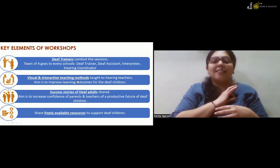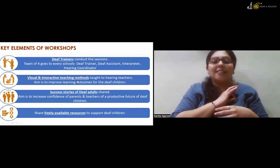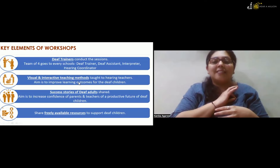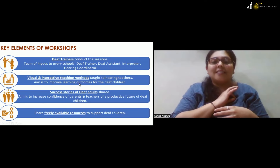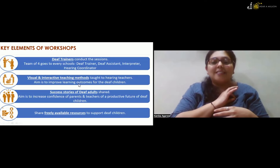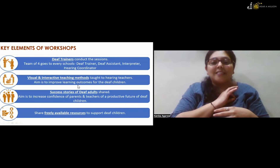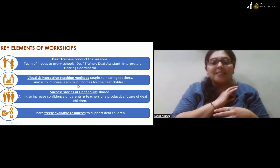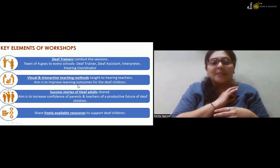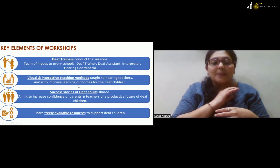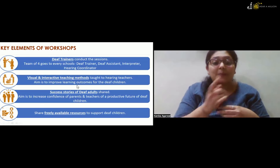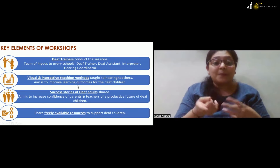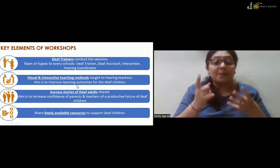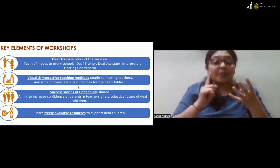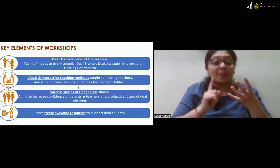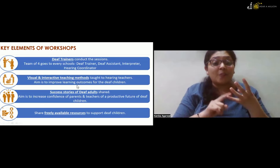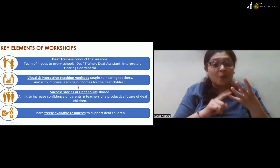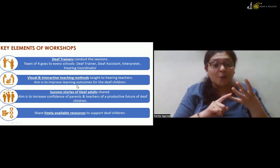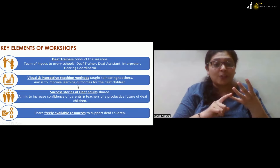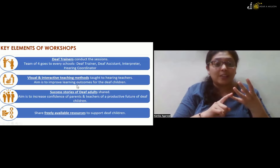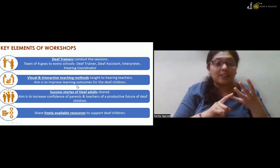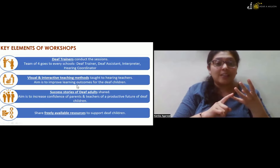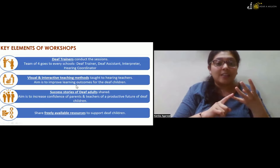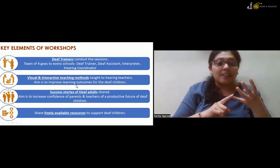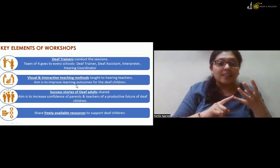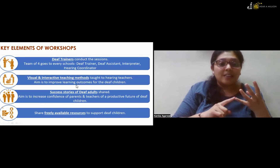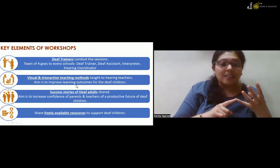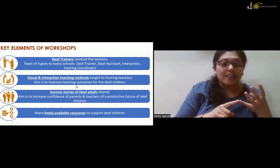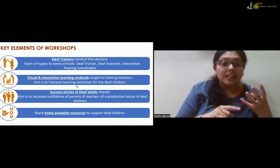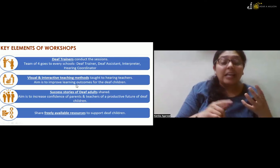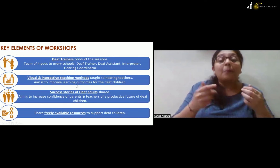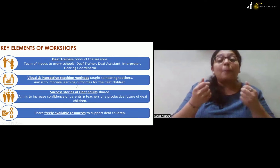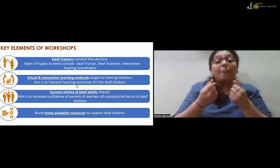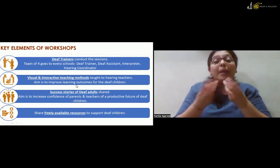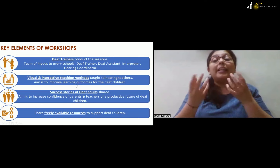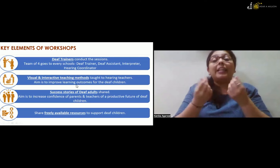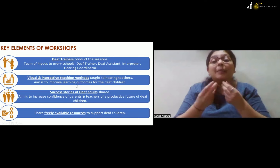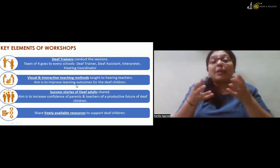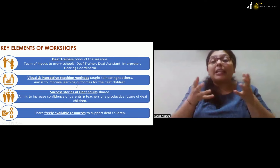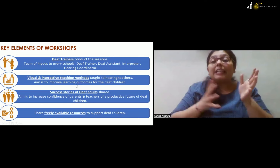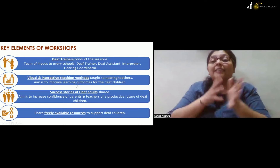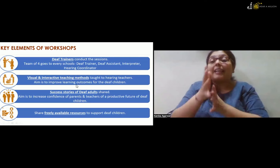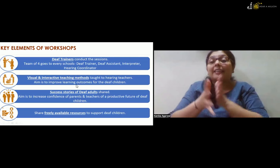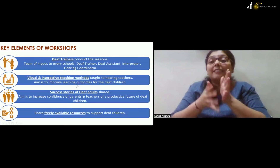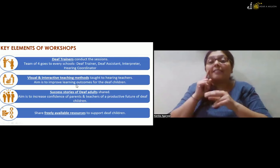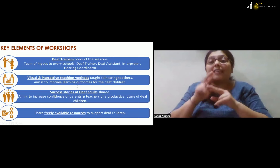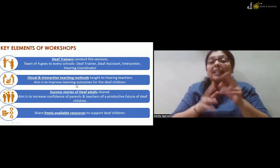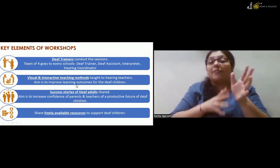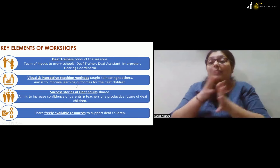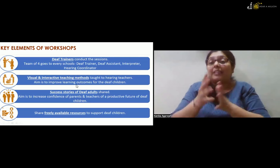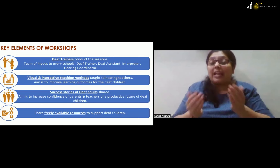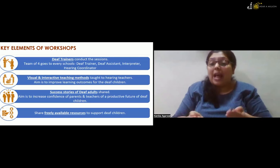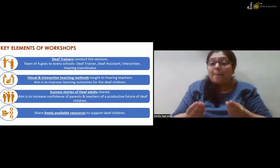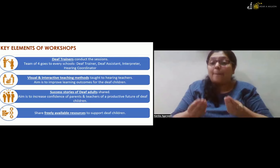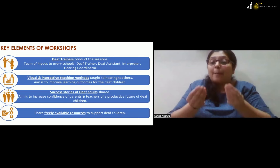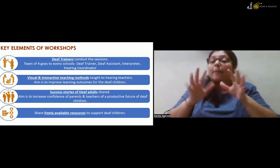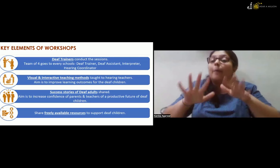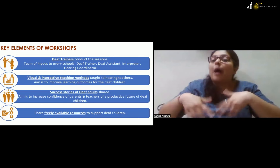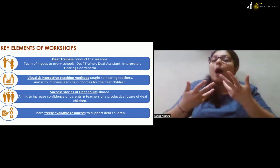stories, it also increases the confidence of the parents that their deaf child is going to have a productive future.